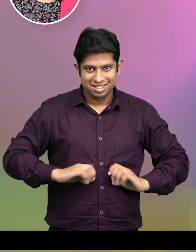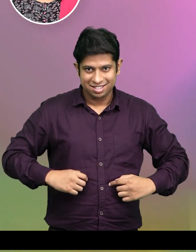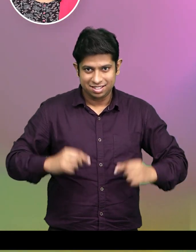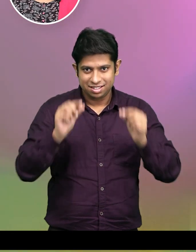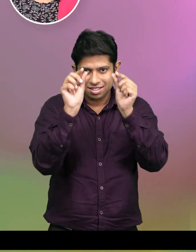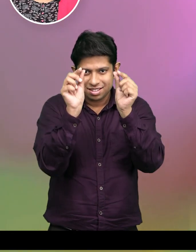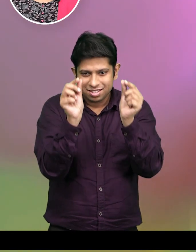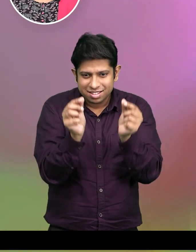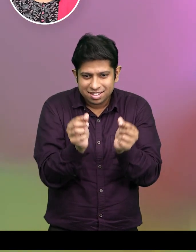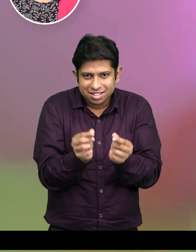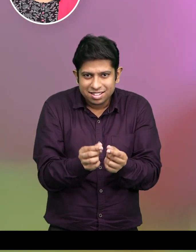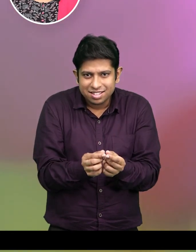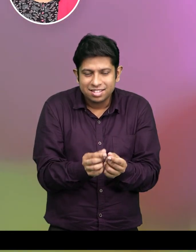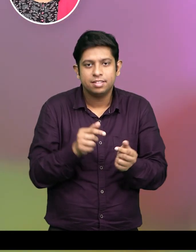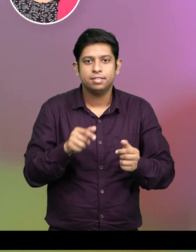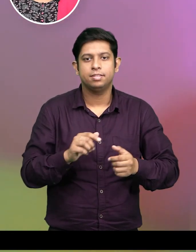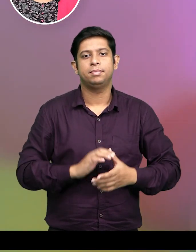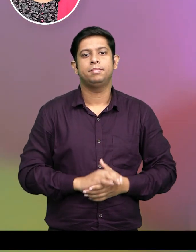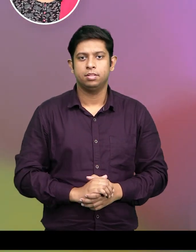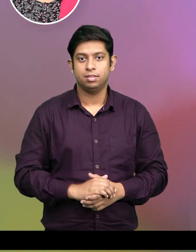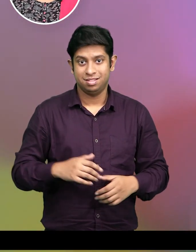ureters,